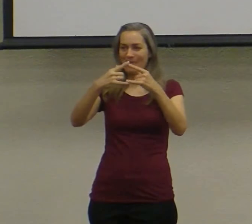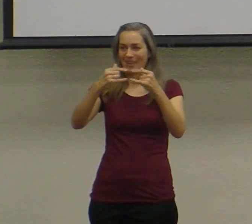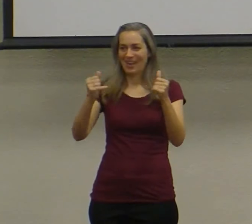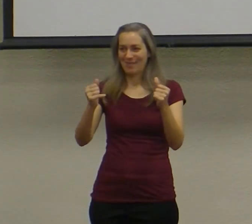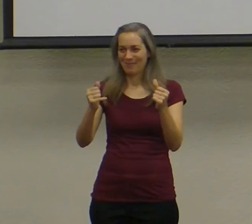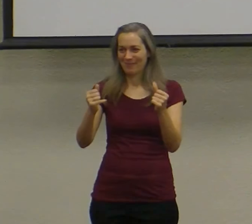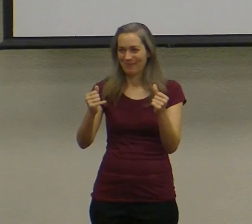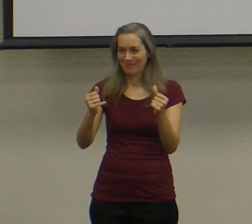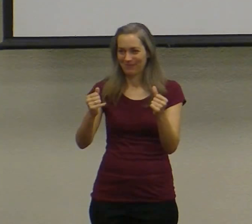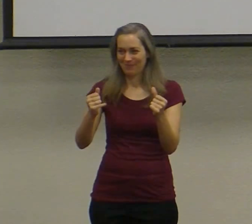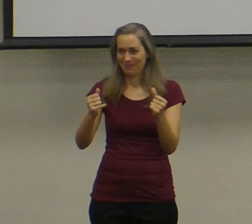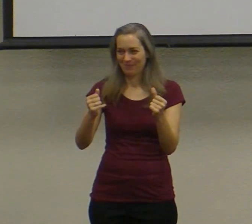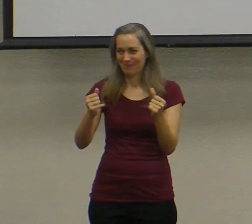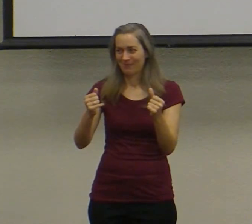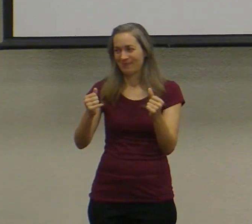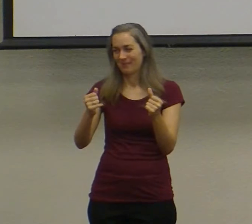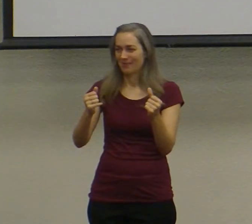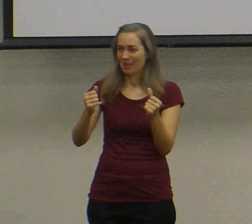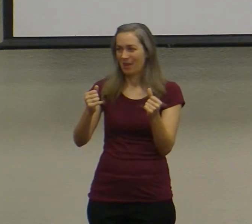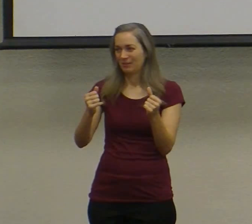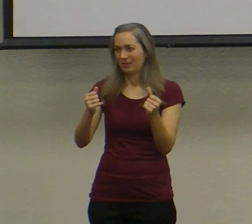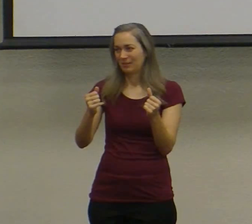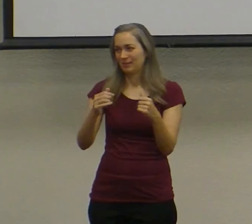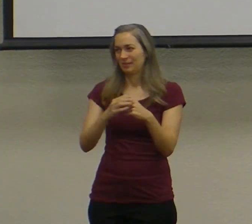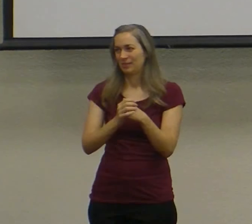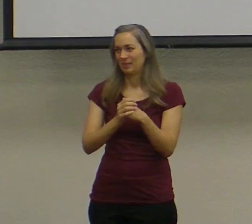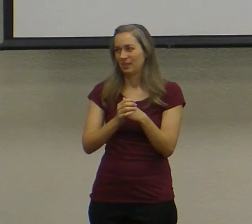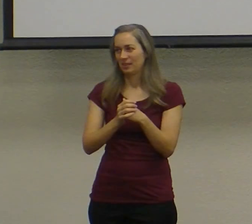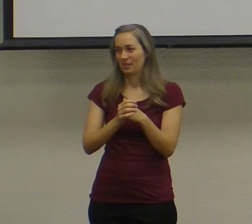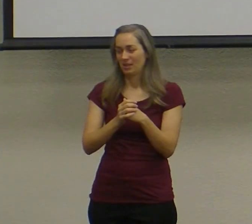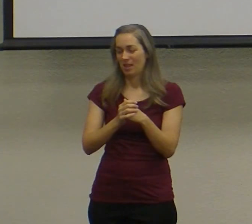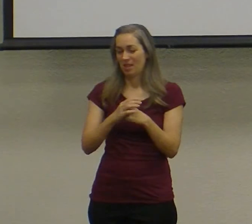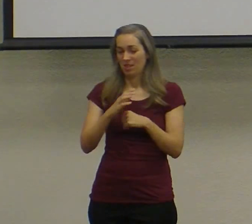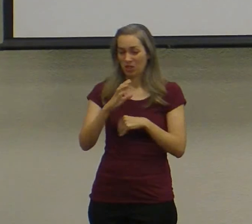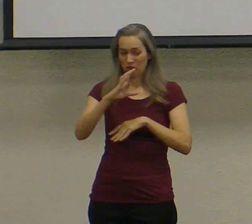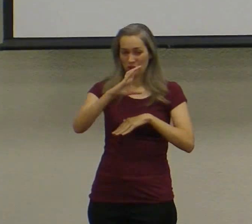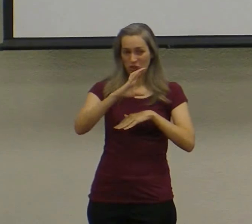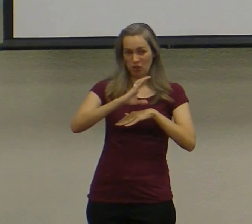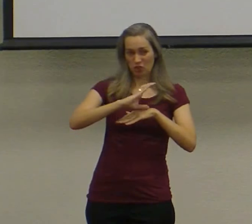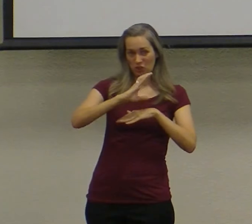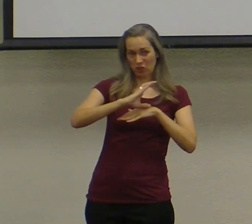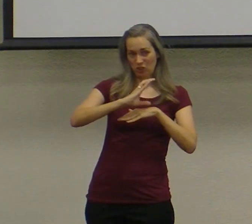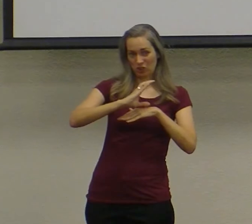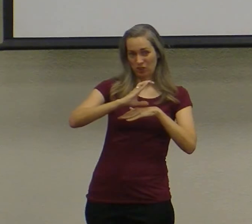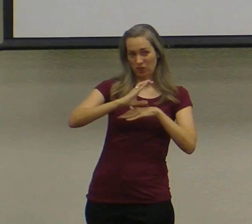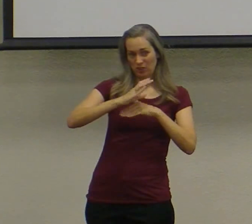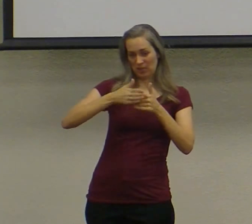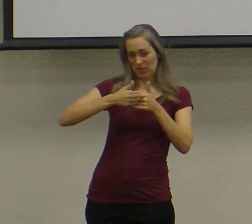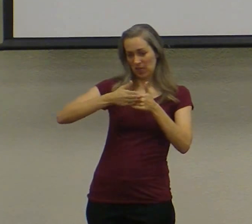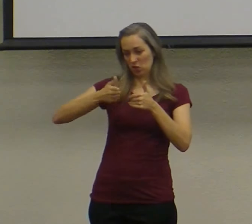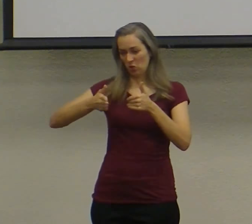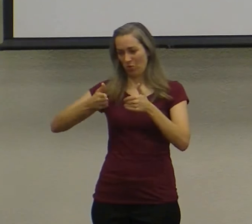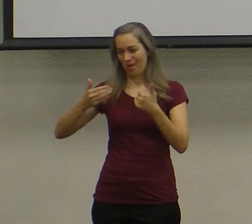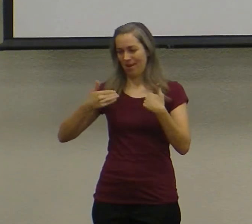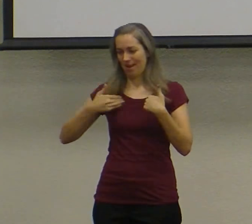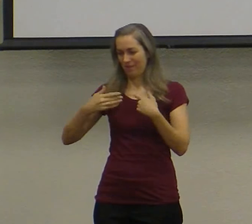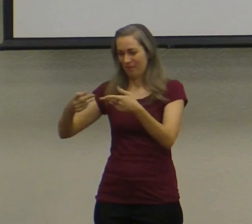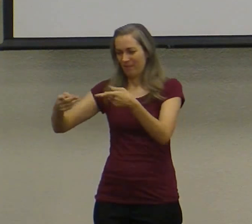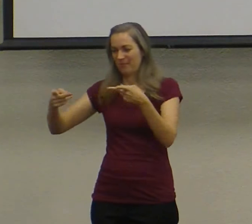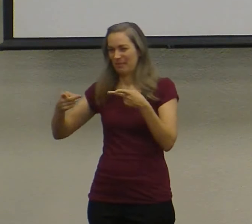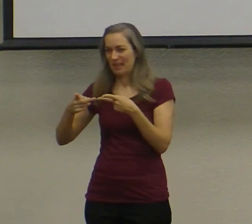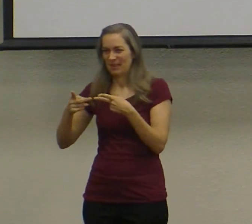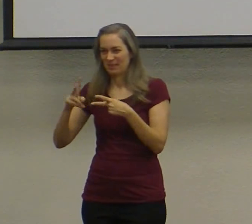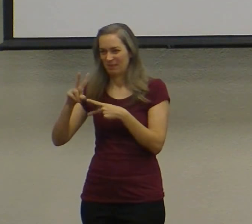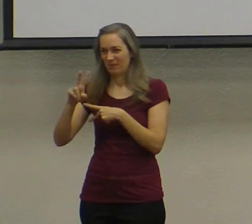um, so kind of right by their church, they had a venue where a lot of vendors